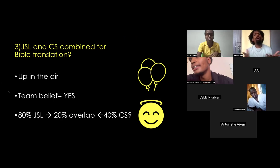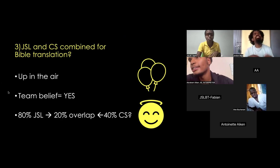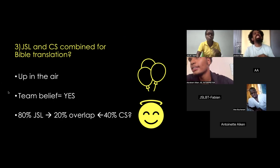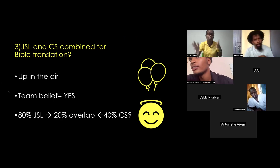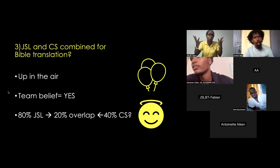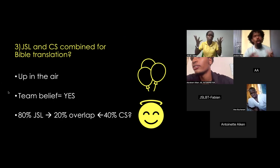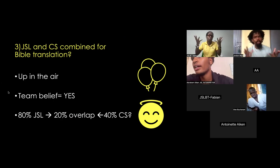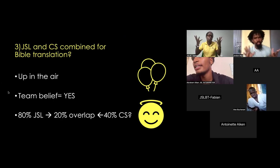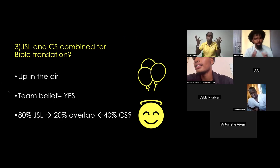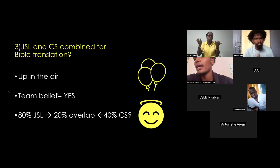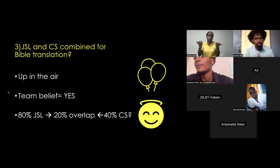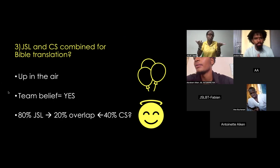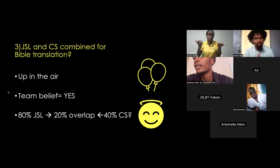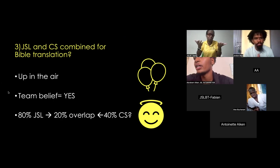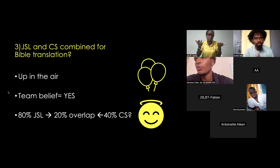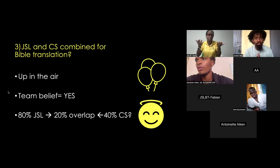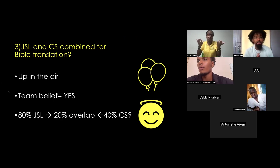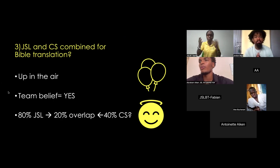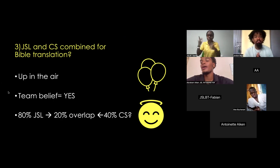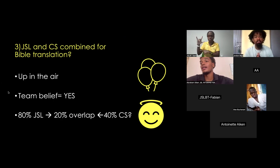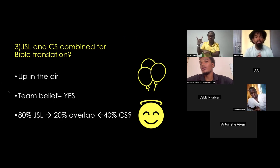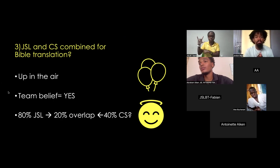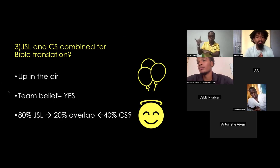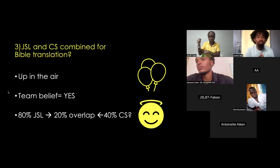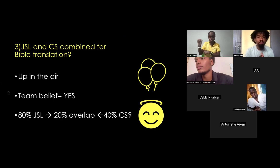percent, right, can we work out with? Well,